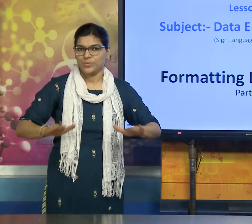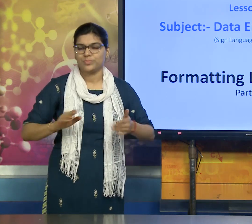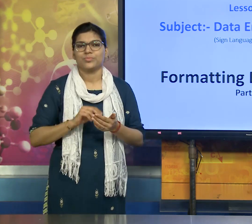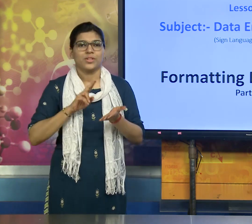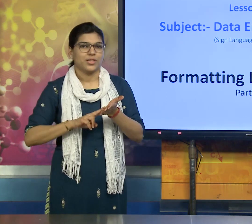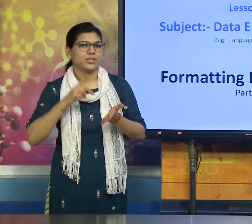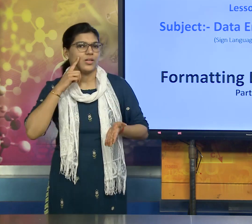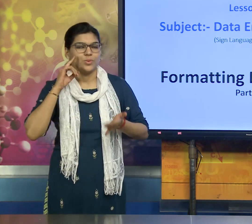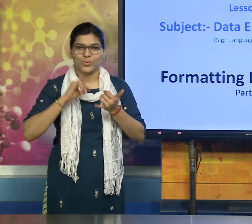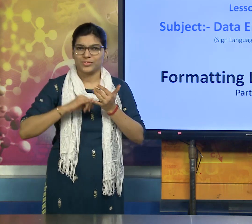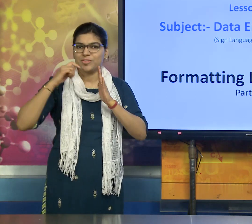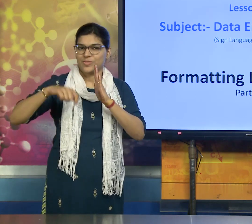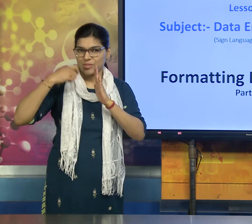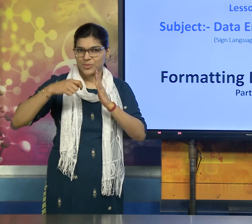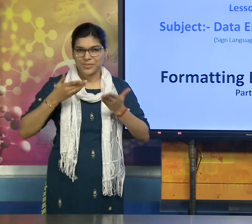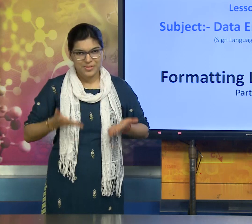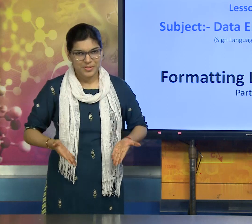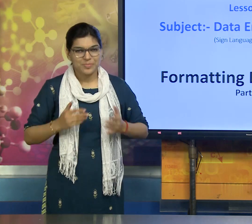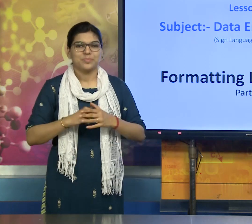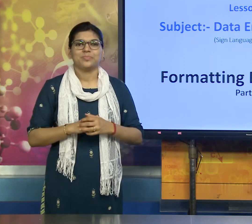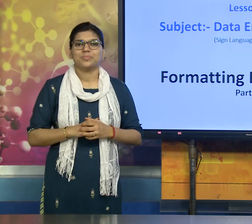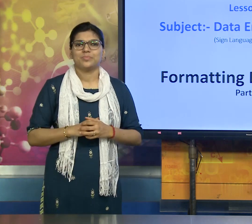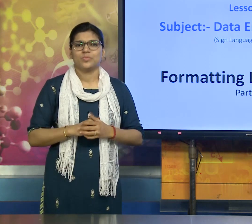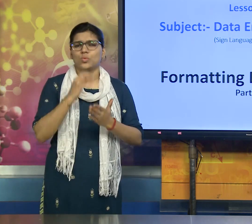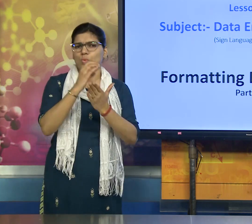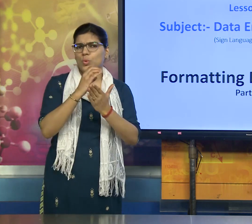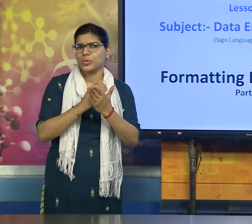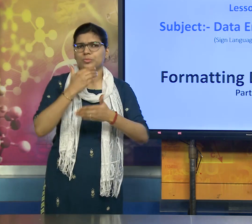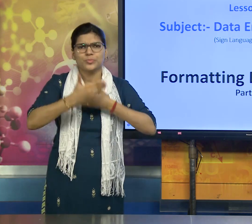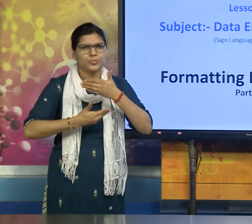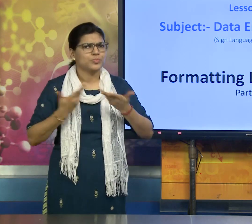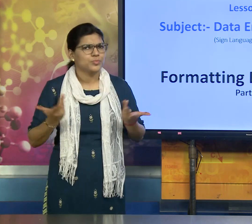Welcome you all students in NIOS video course.